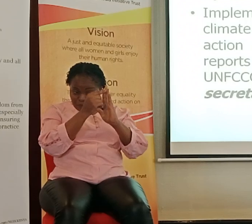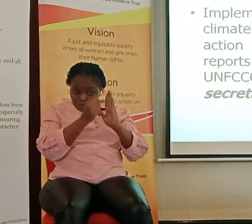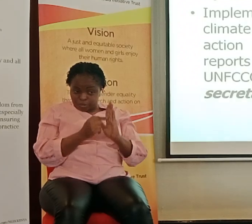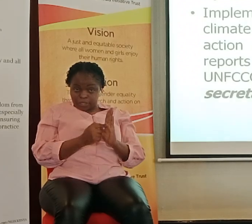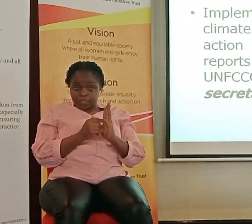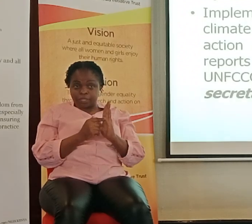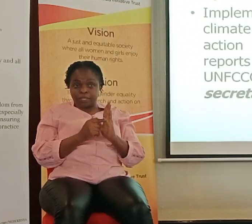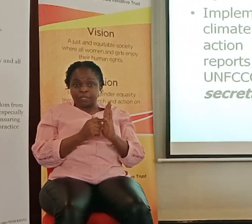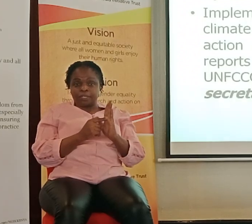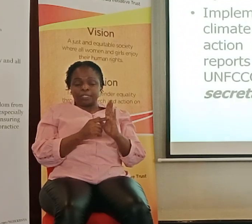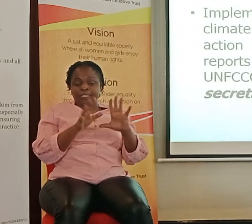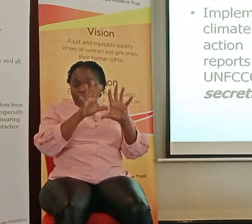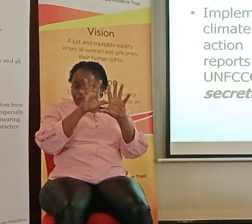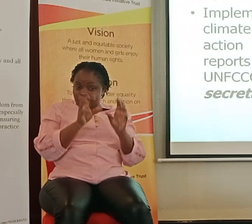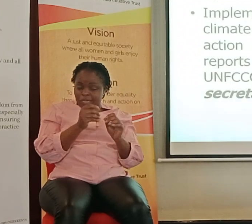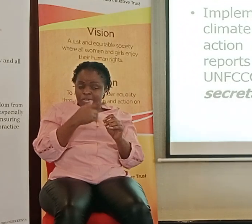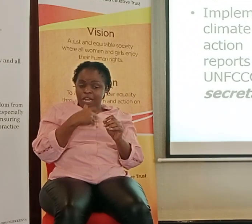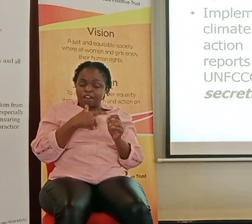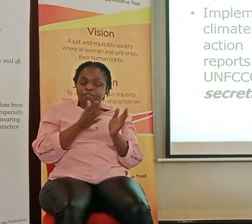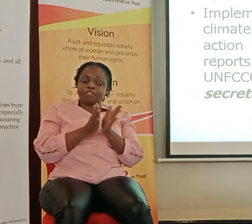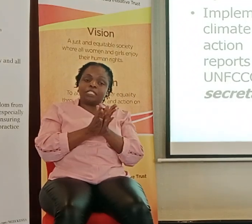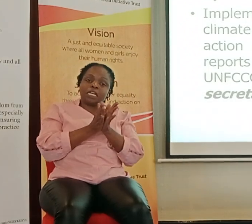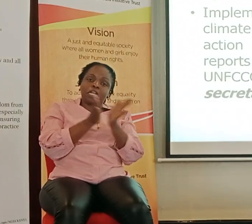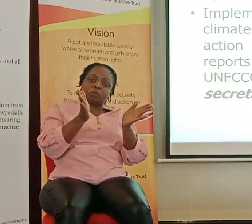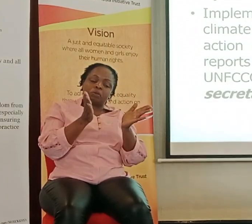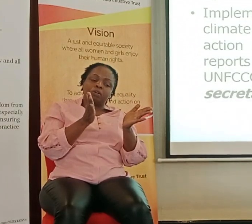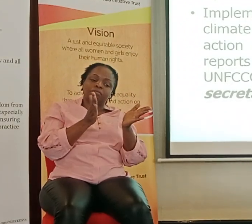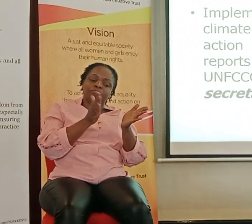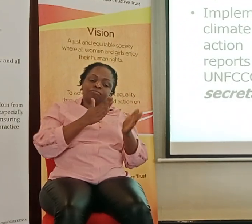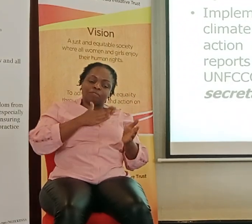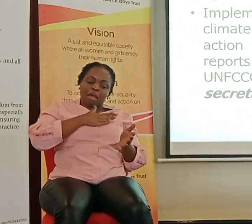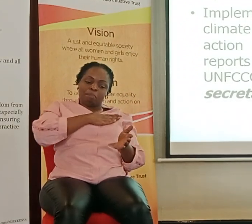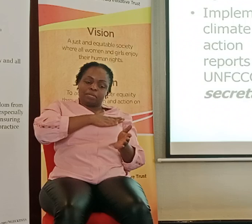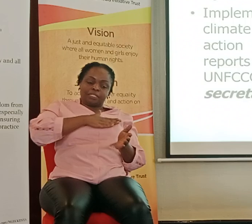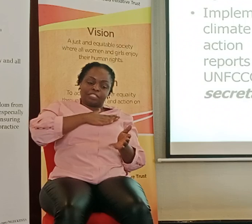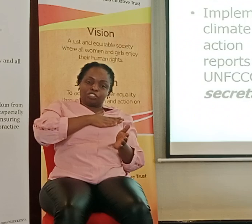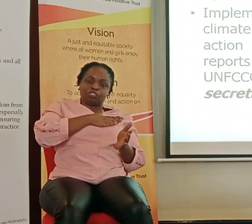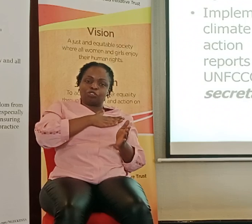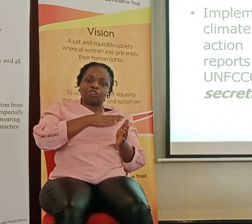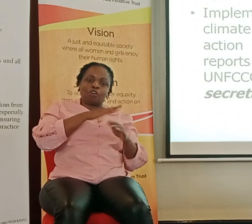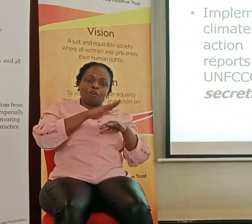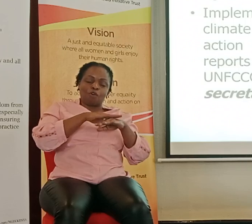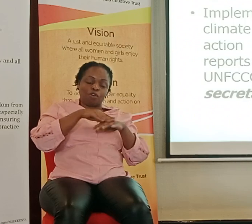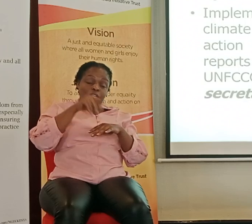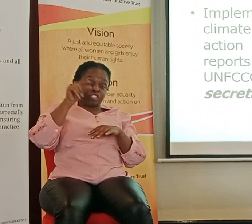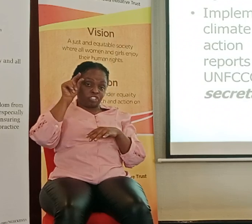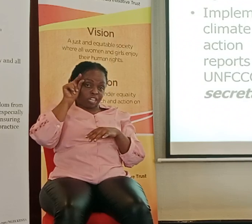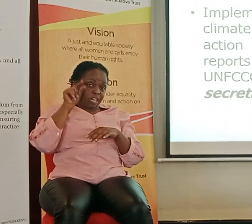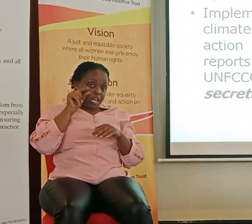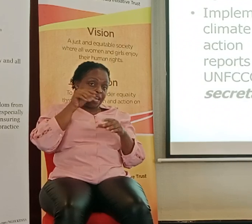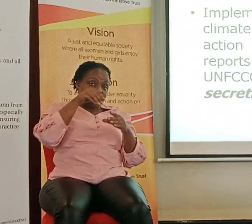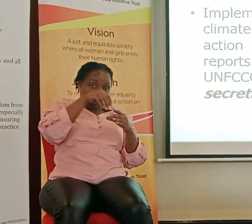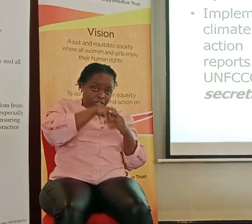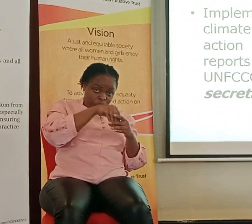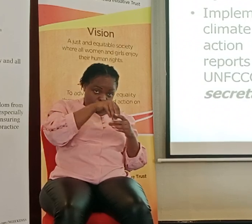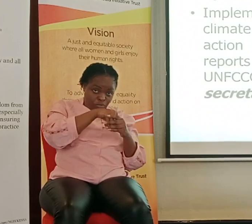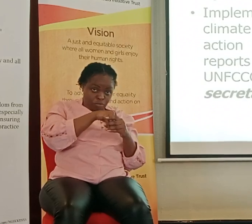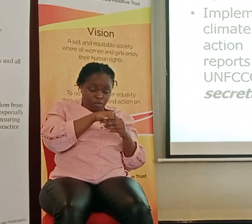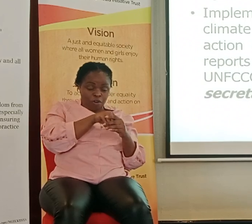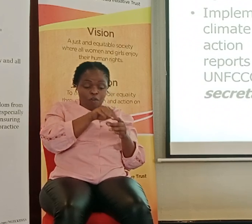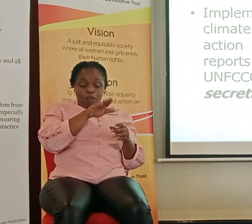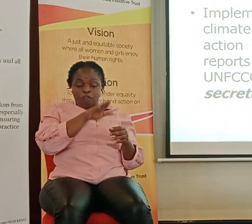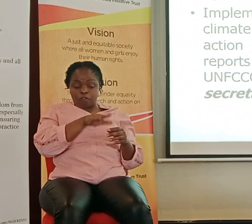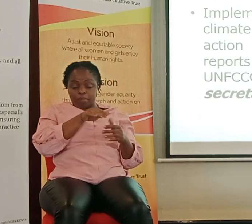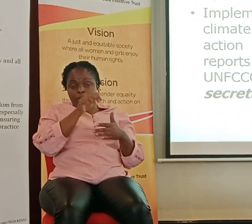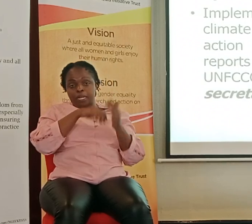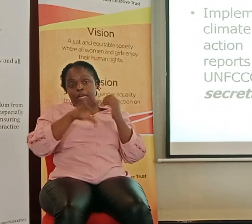I think there's a general appreciation of gender, including inclusion of women